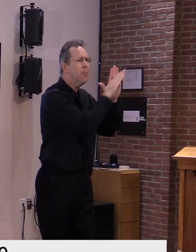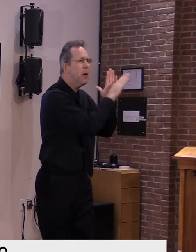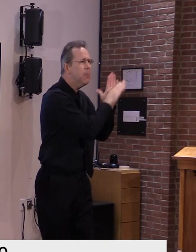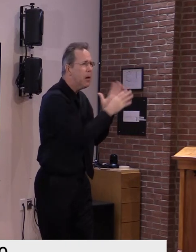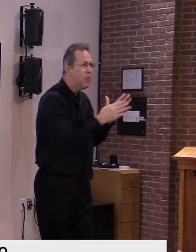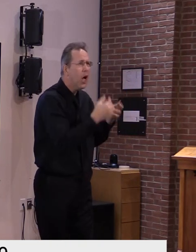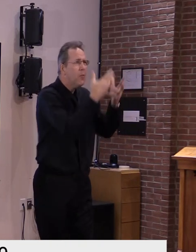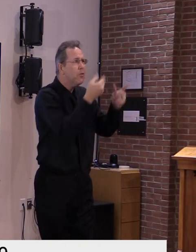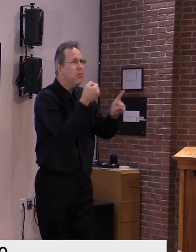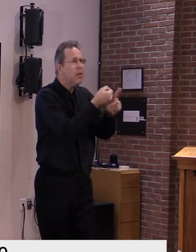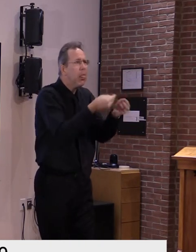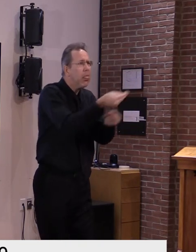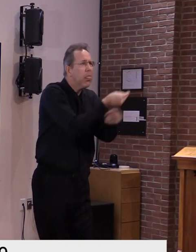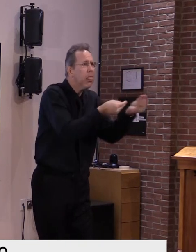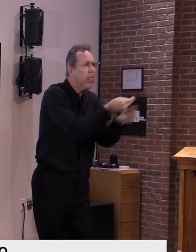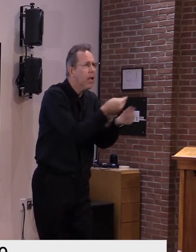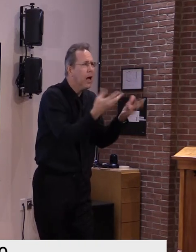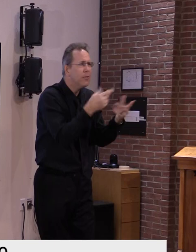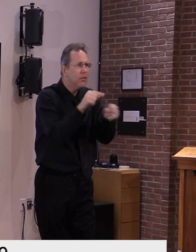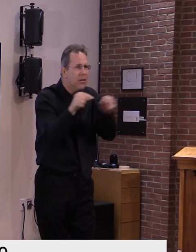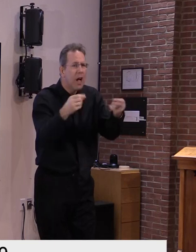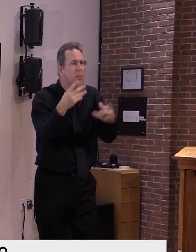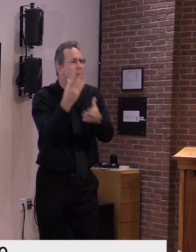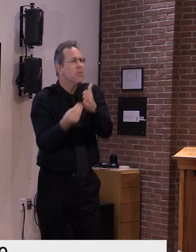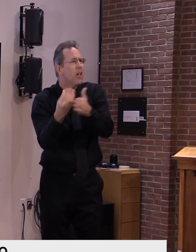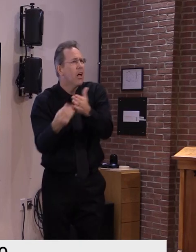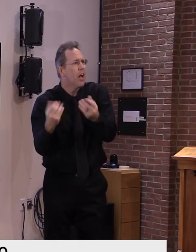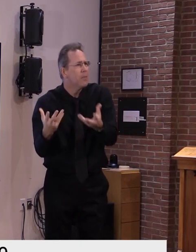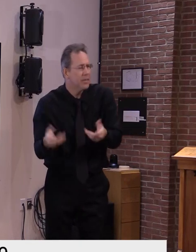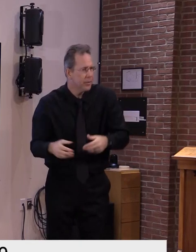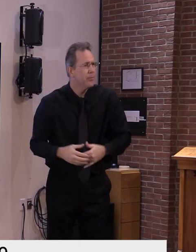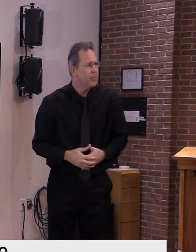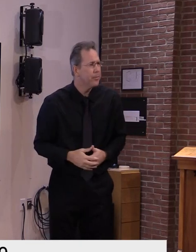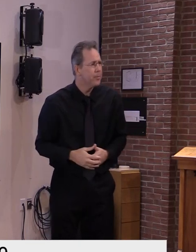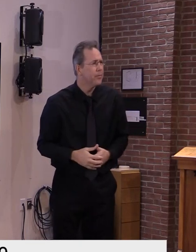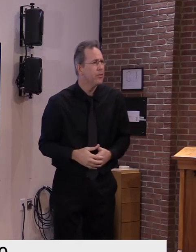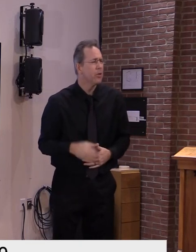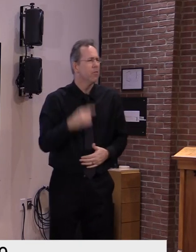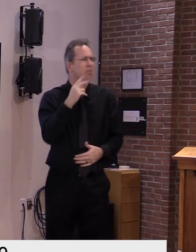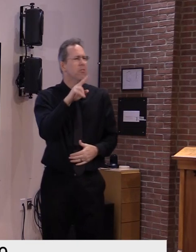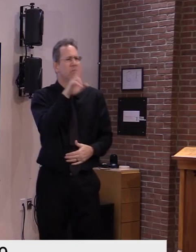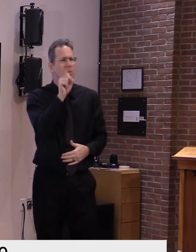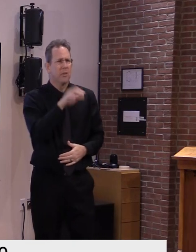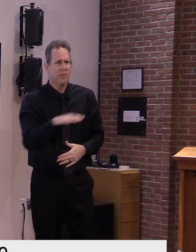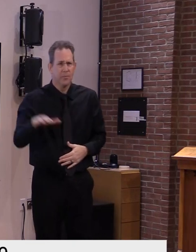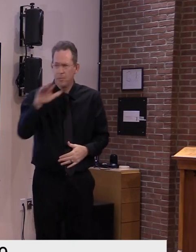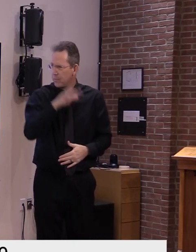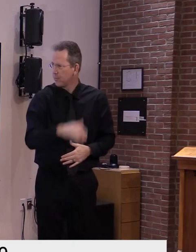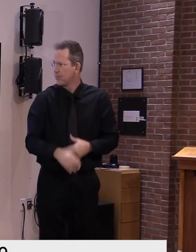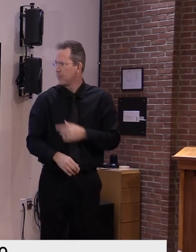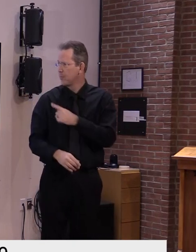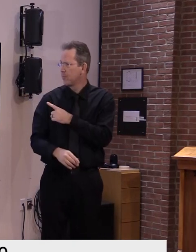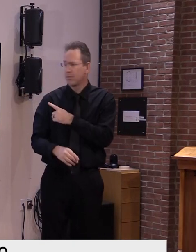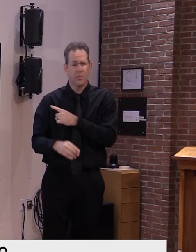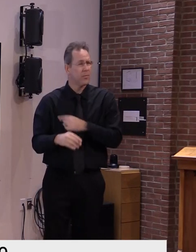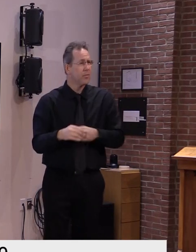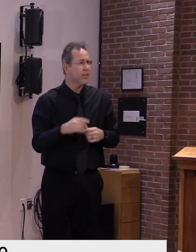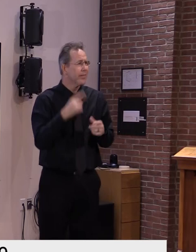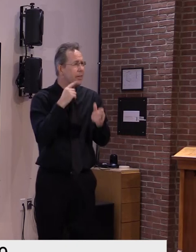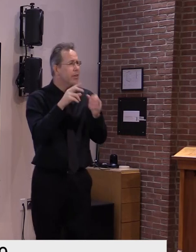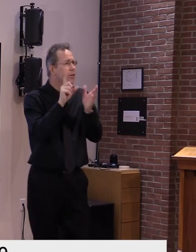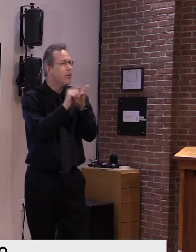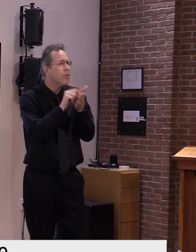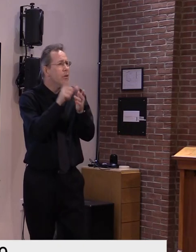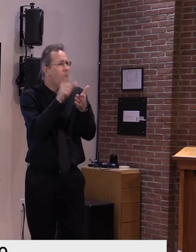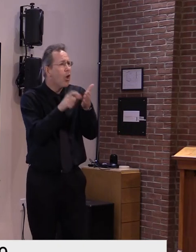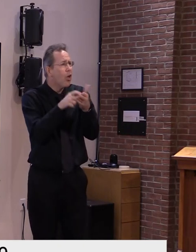first week of December, both the country and the region have seen rapid case growth. The U.S. recorded an additional 1 million